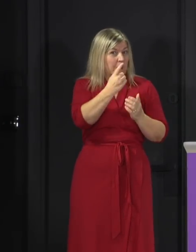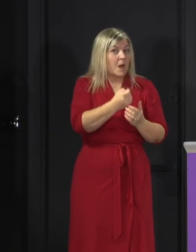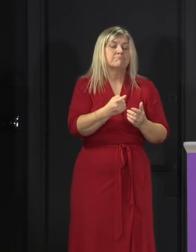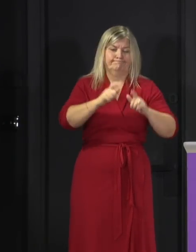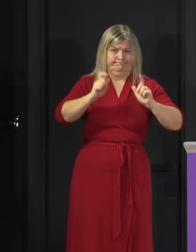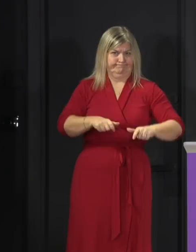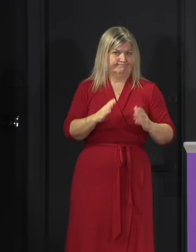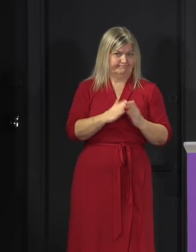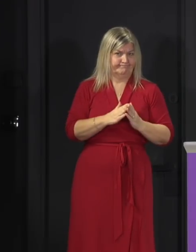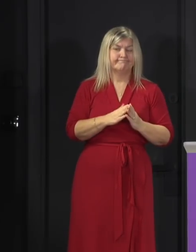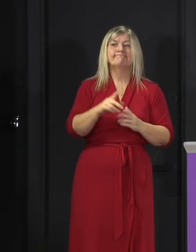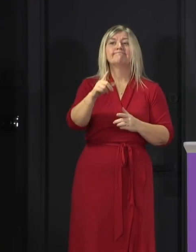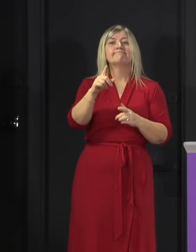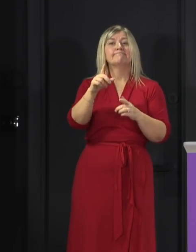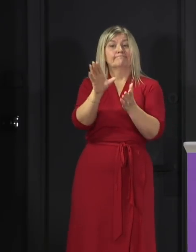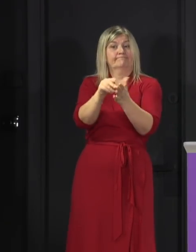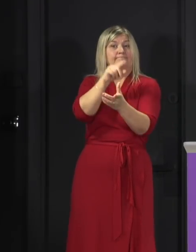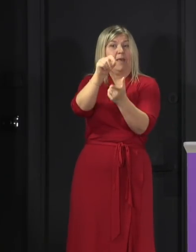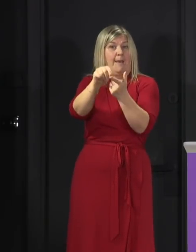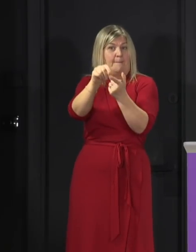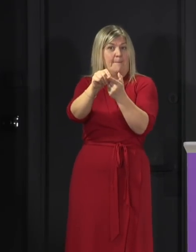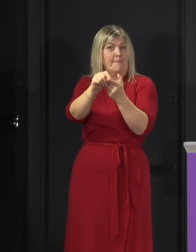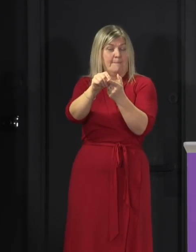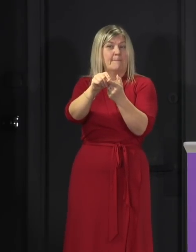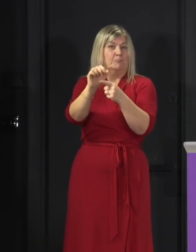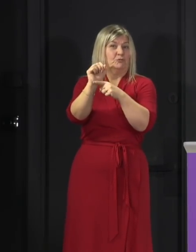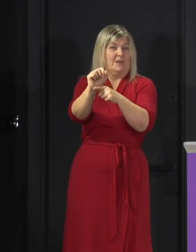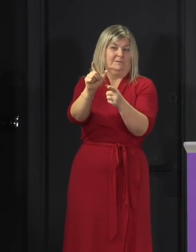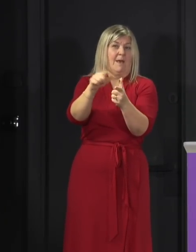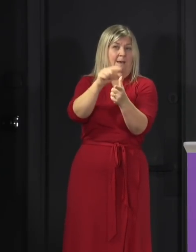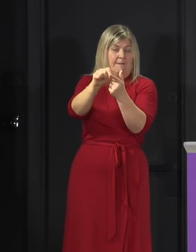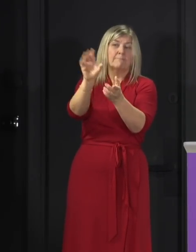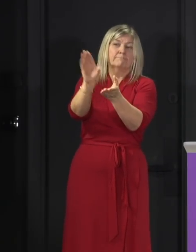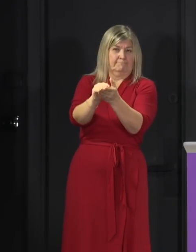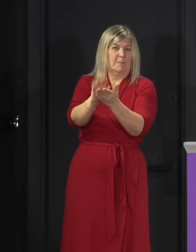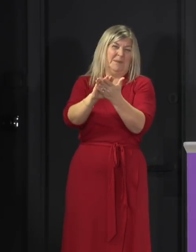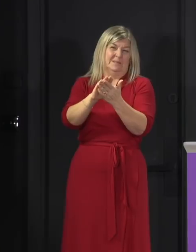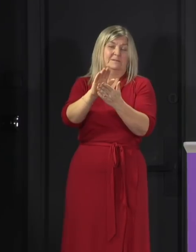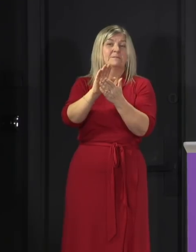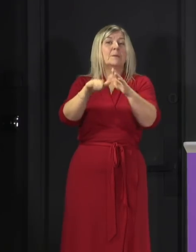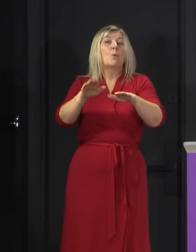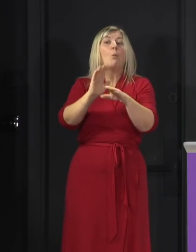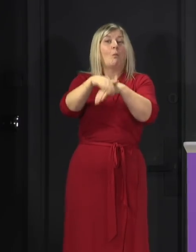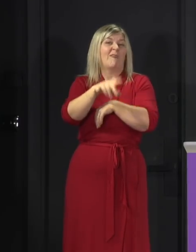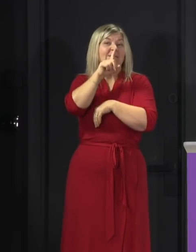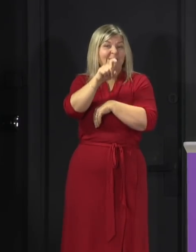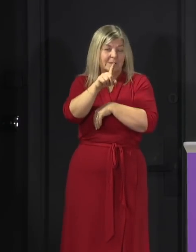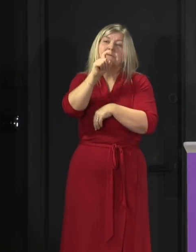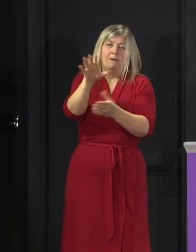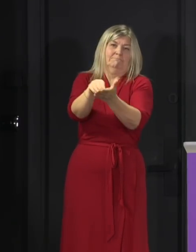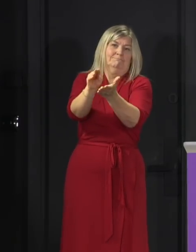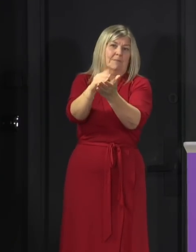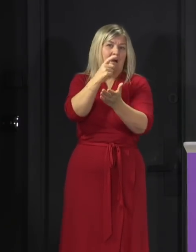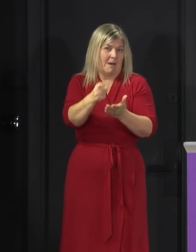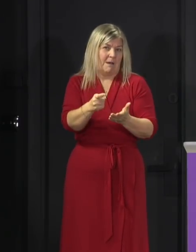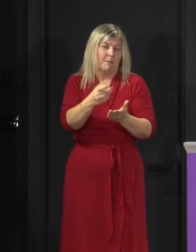Scotland app, and now that includes everybody over the age of 11. And finally, remember facts, that the key rules that we can all use